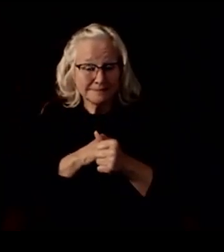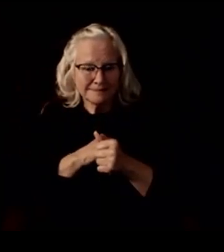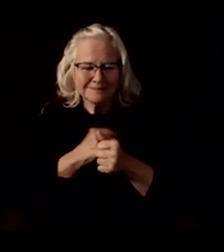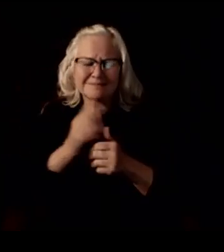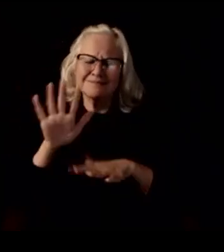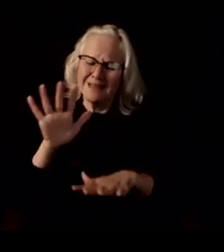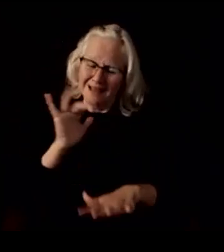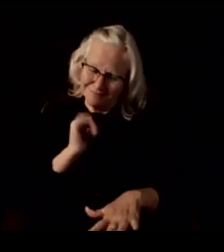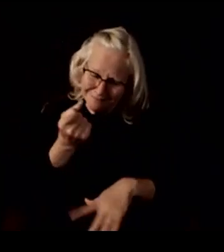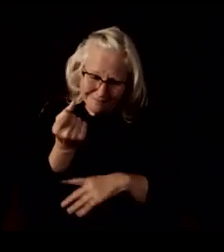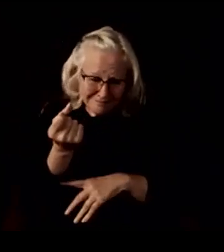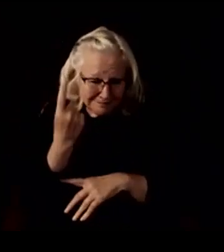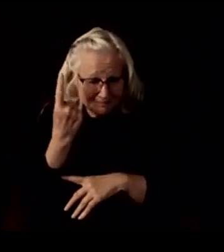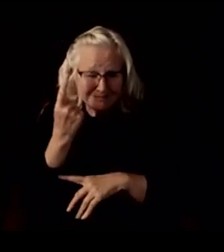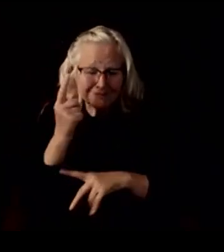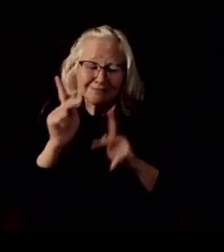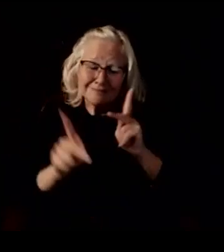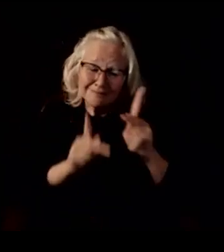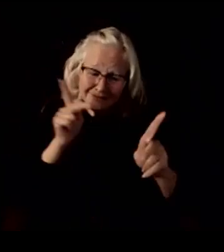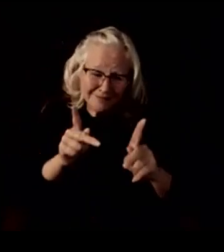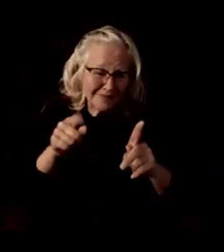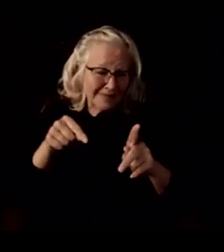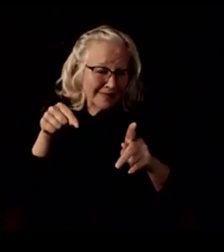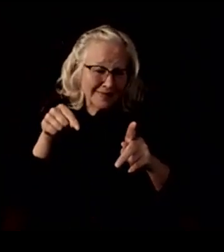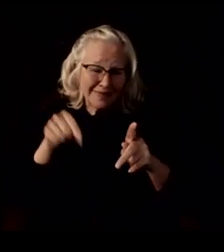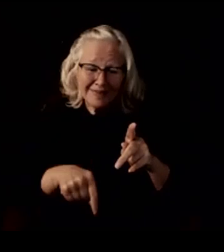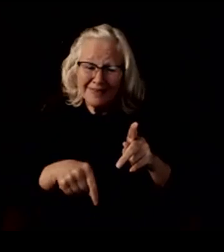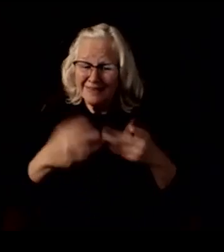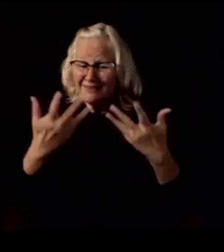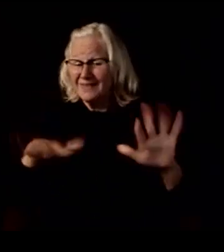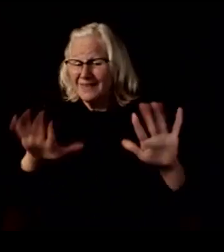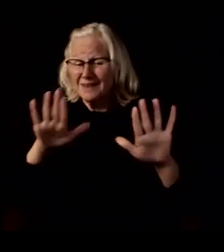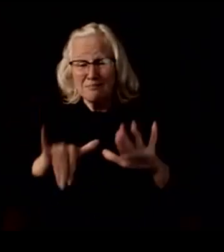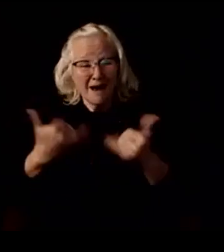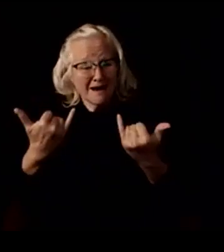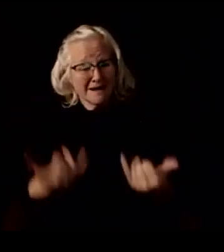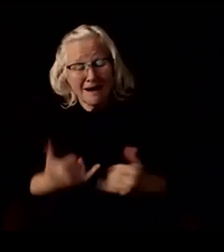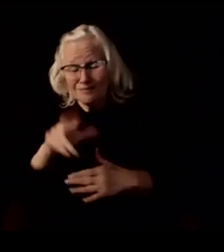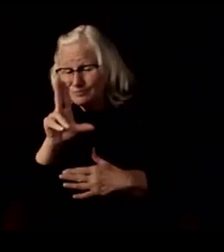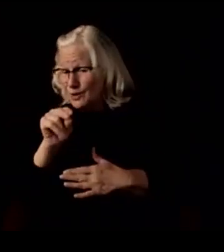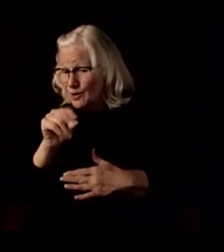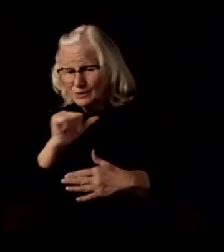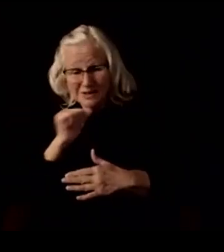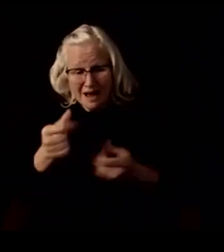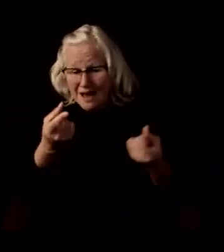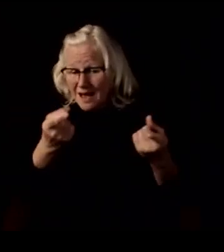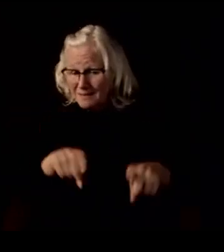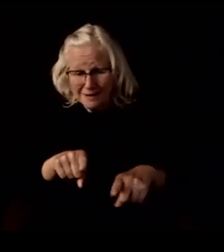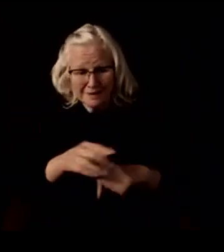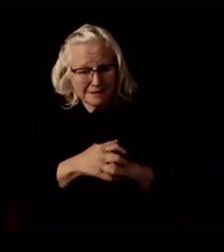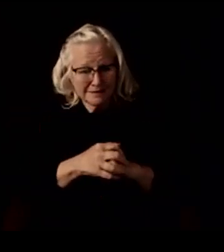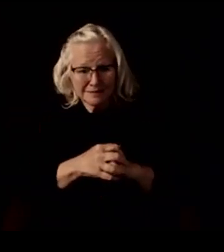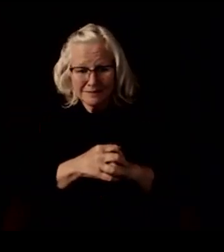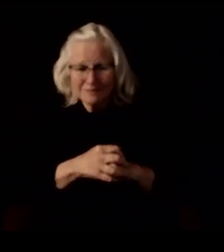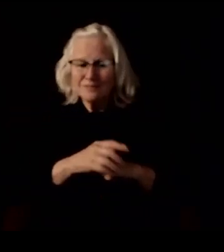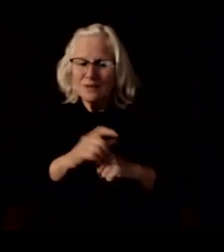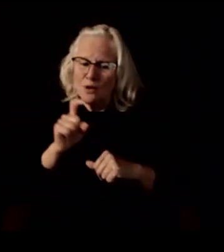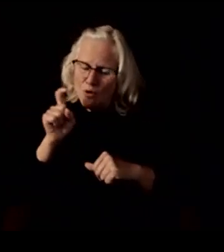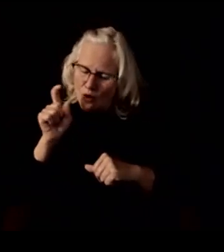by now, but unfortunately we're not. We still need everyone to do their part in preventing the spread of COVID. Wearing a